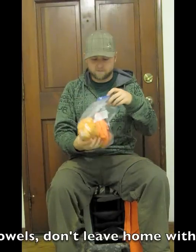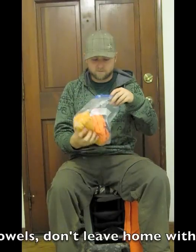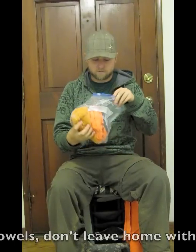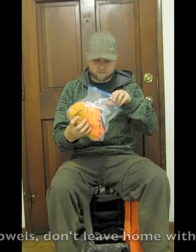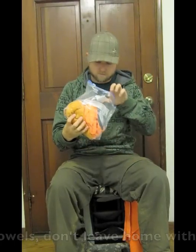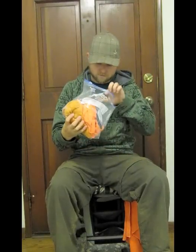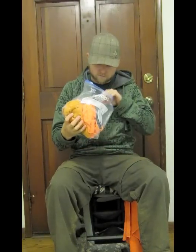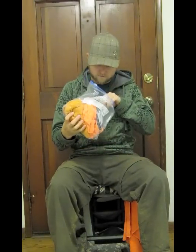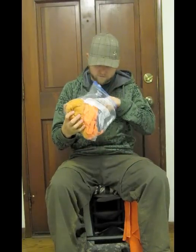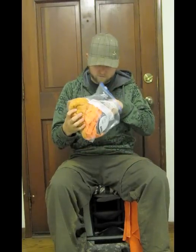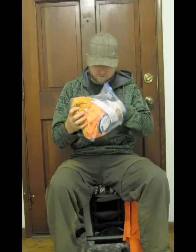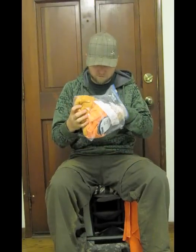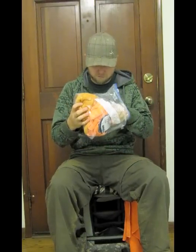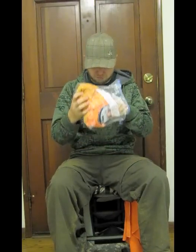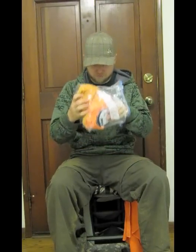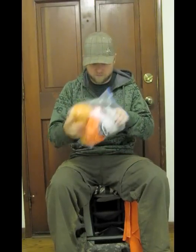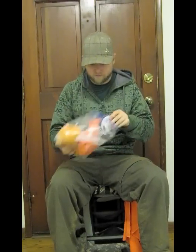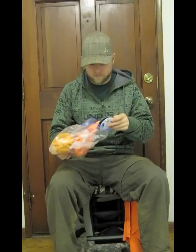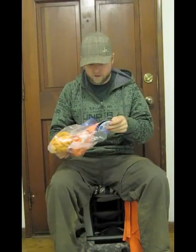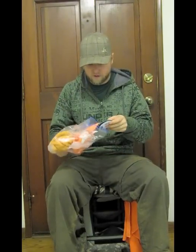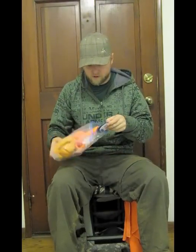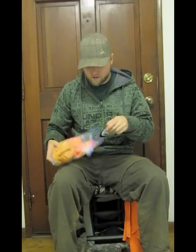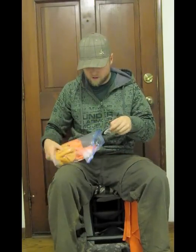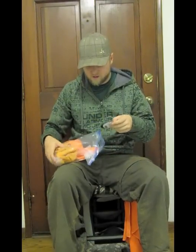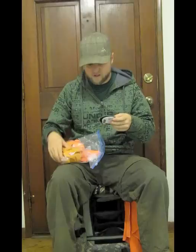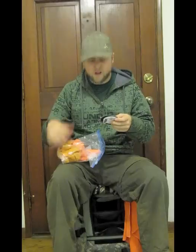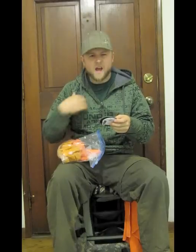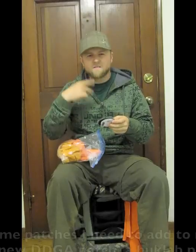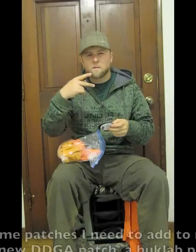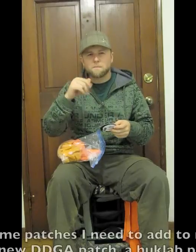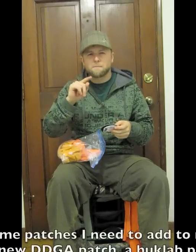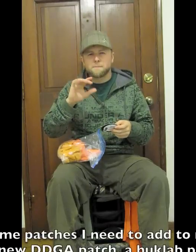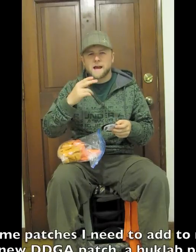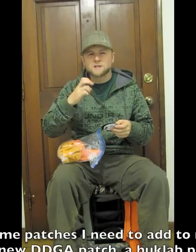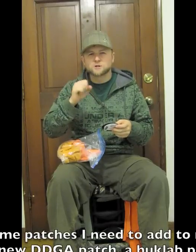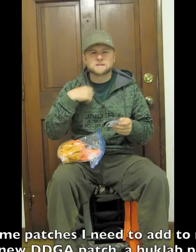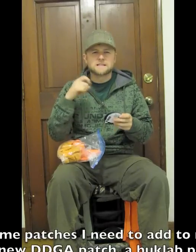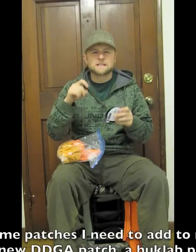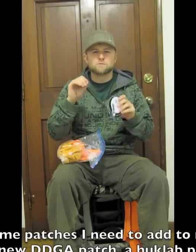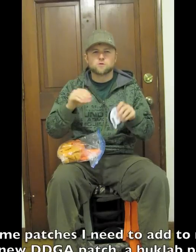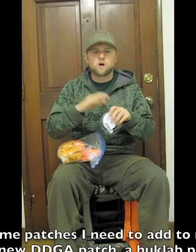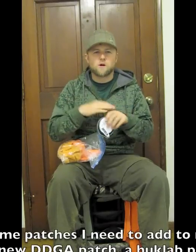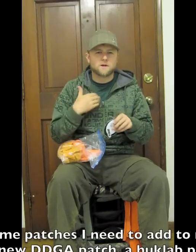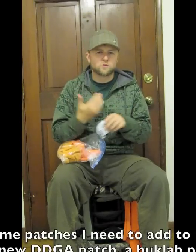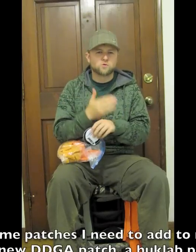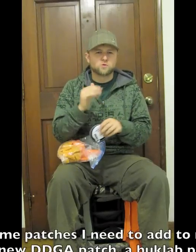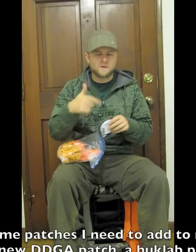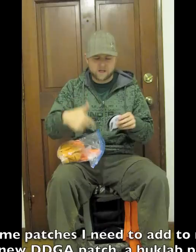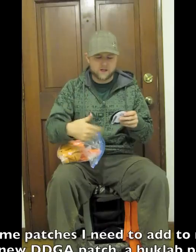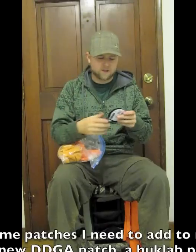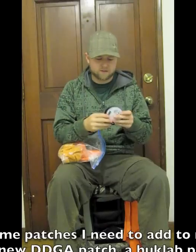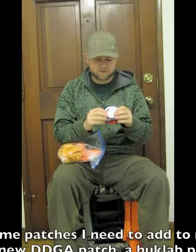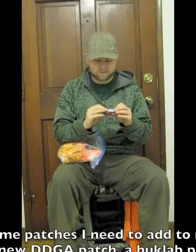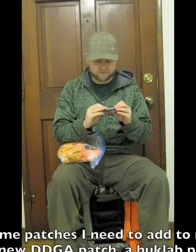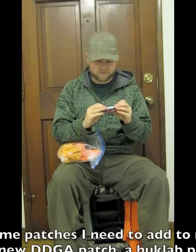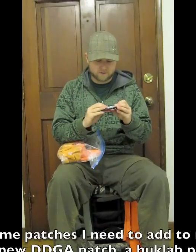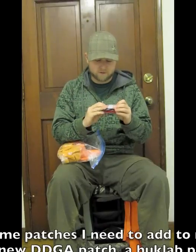Don't stop some story about the way I play. Oh, now you're weeping and a wailing. Waiting for your balcony